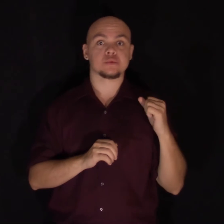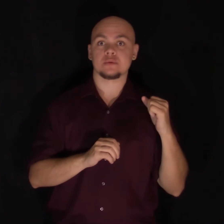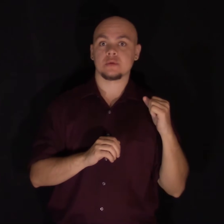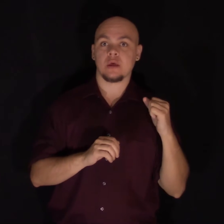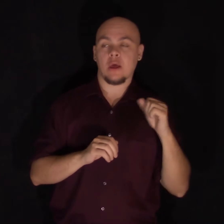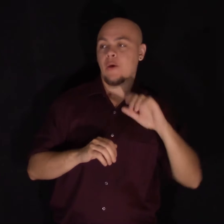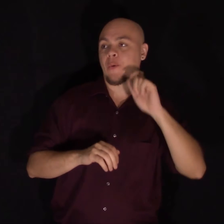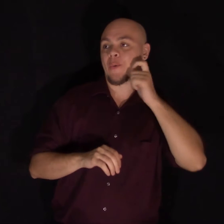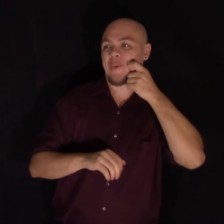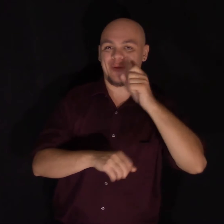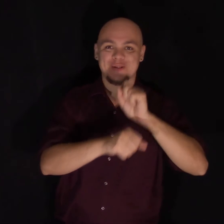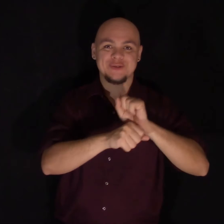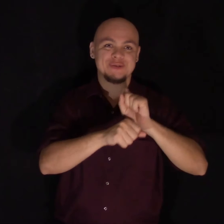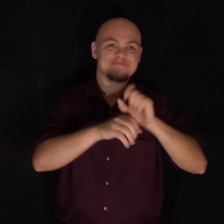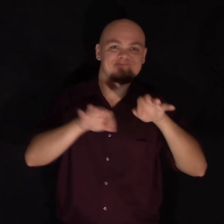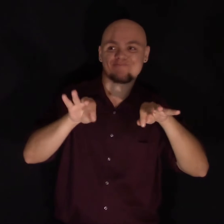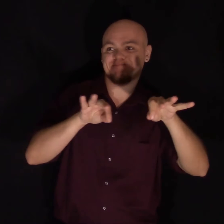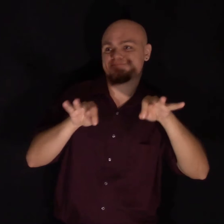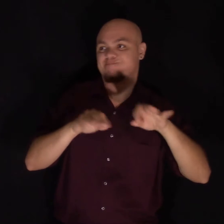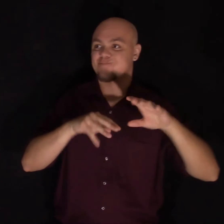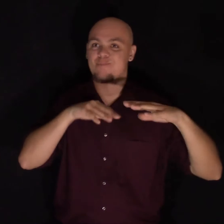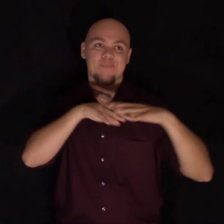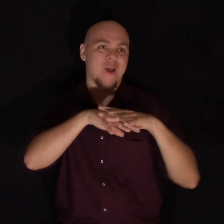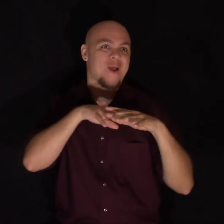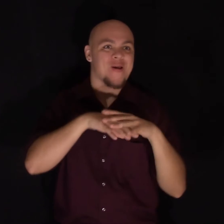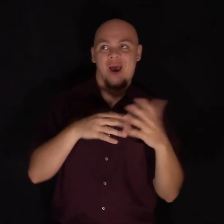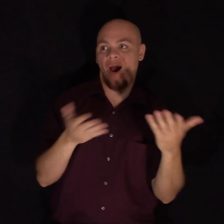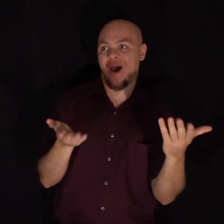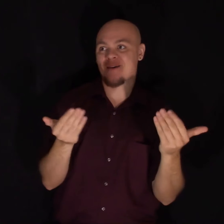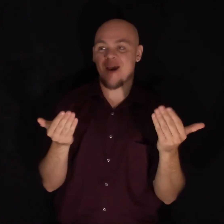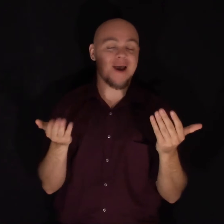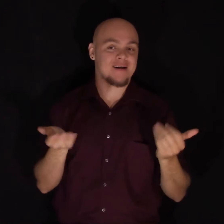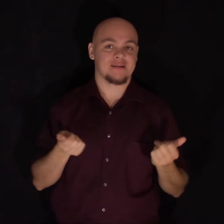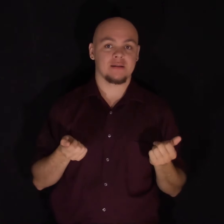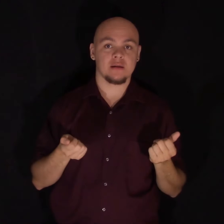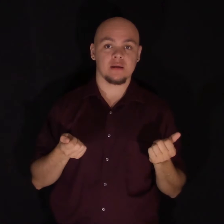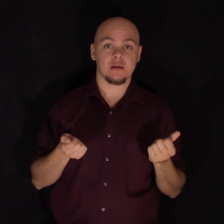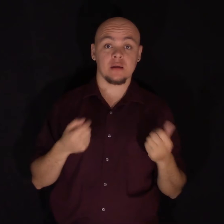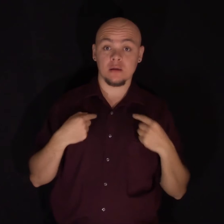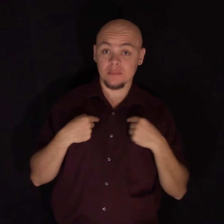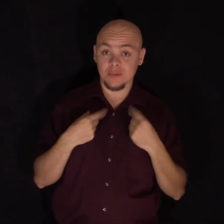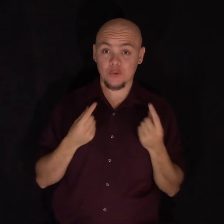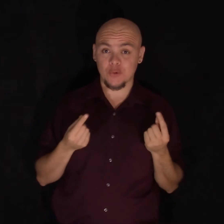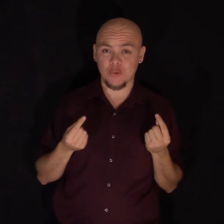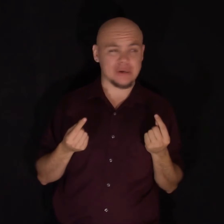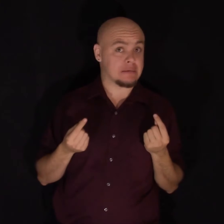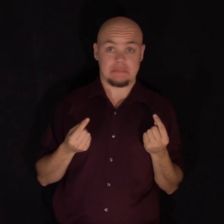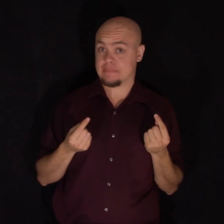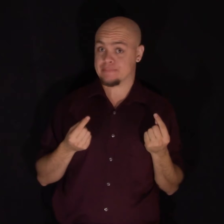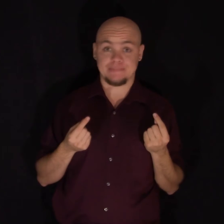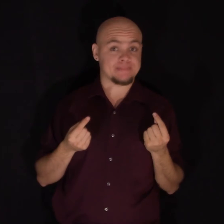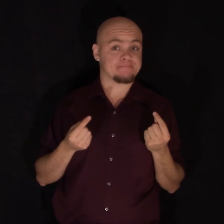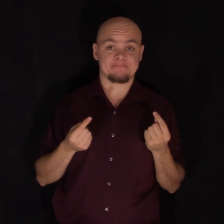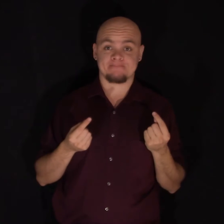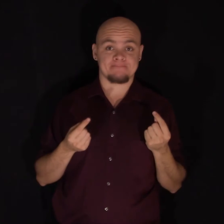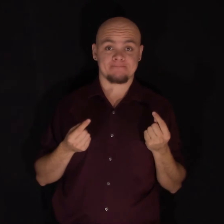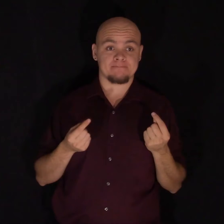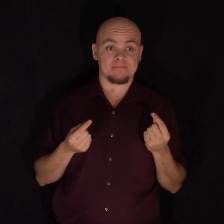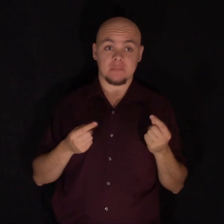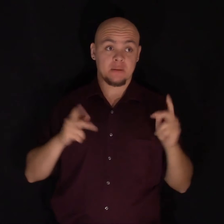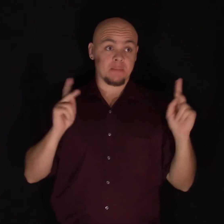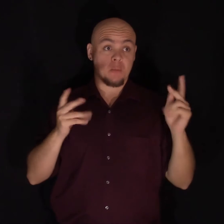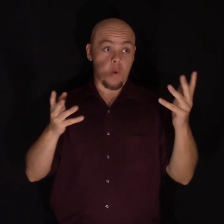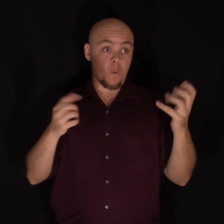at parties, you know? And honestly, I had no idea what I was going to do, and quite frankly, no one was looking for